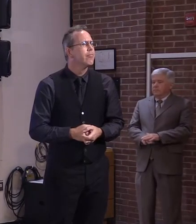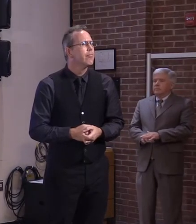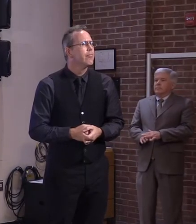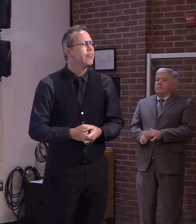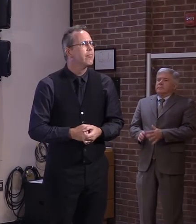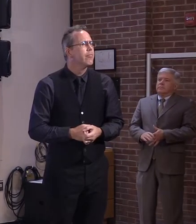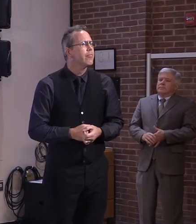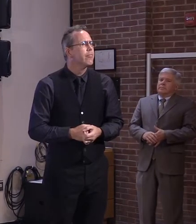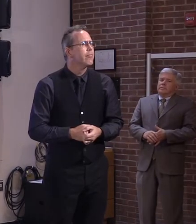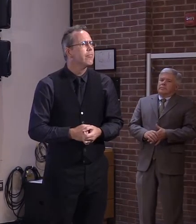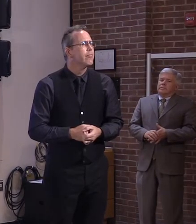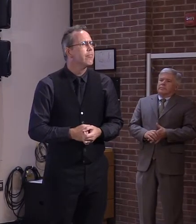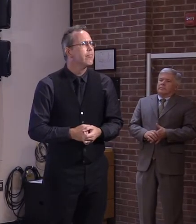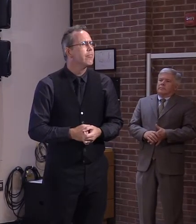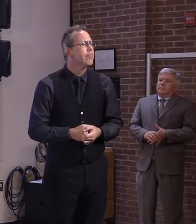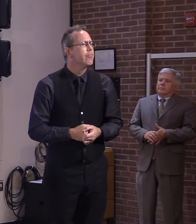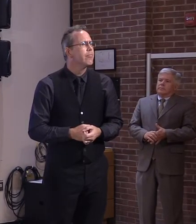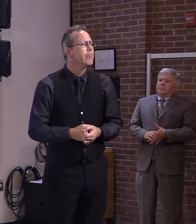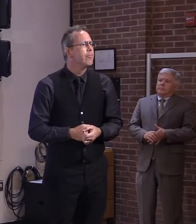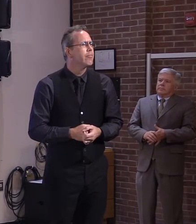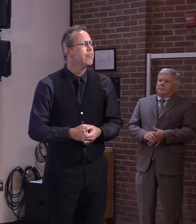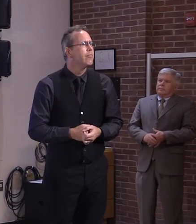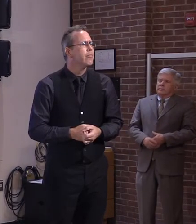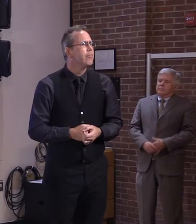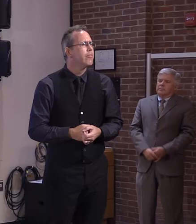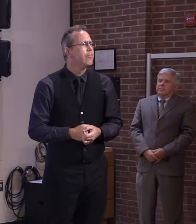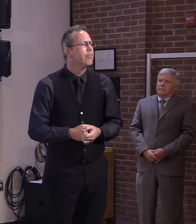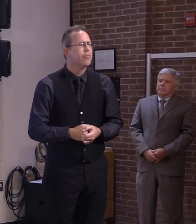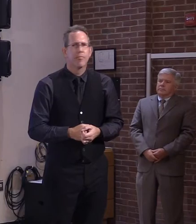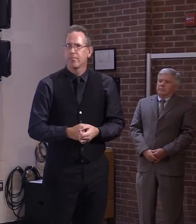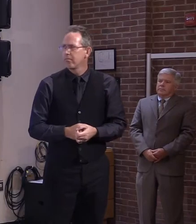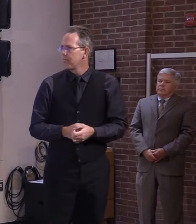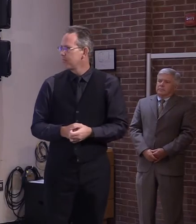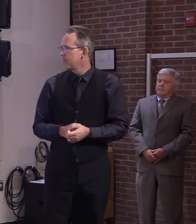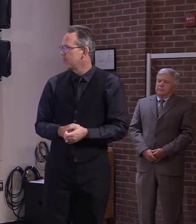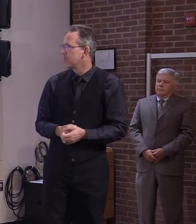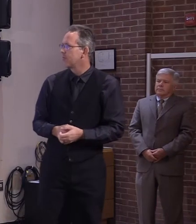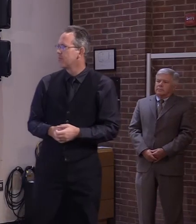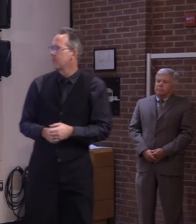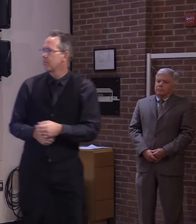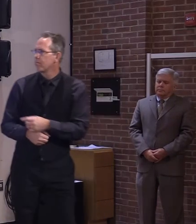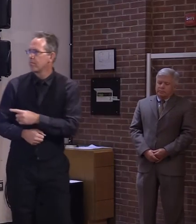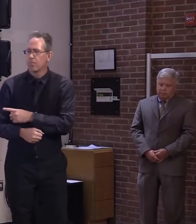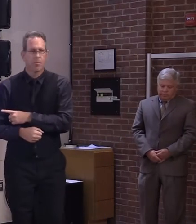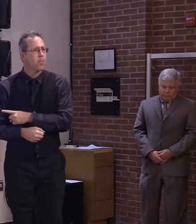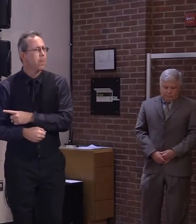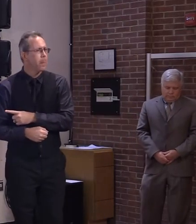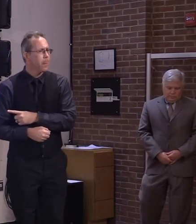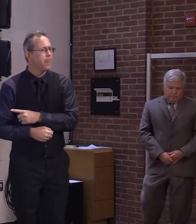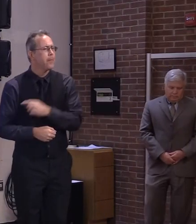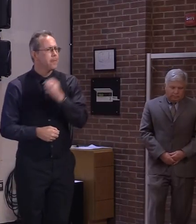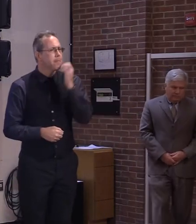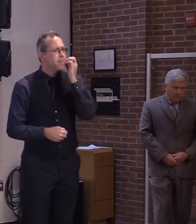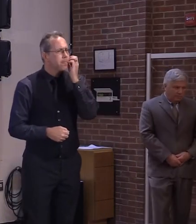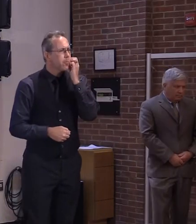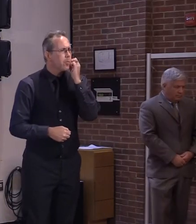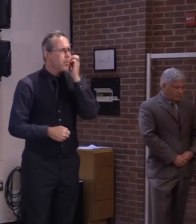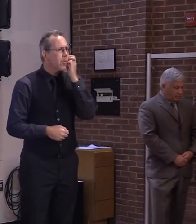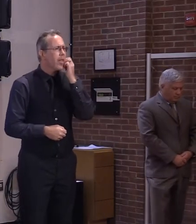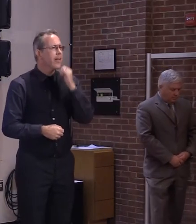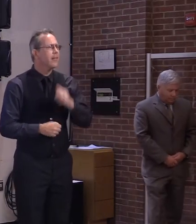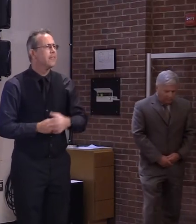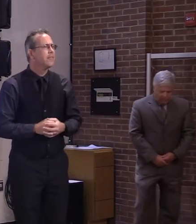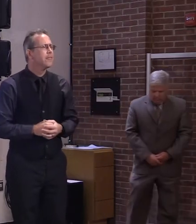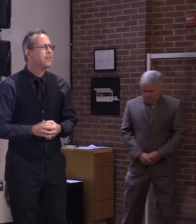that were included for reporters today. Yeah, for sure. What the bottom axis means. Yeah, so we should have labeled the day zero, but basically all of